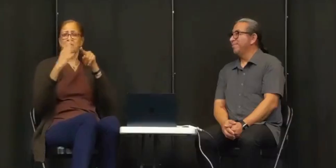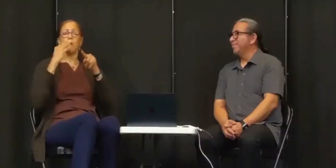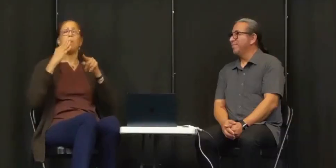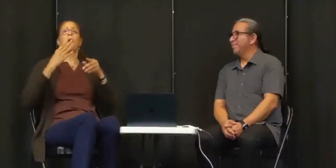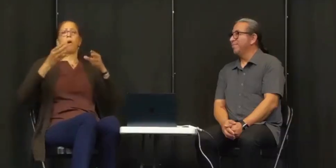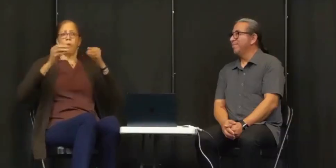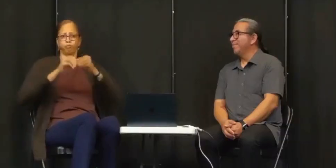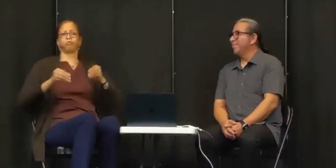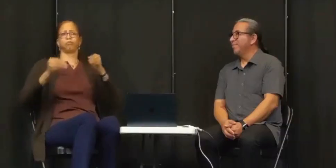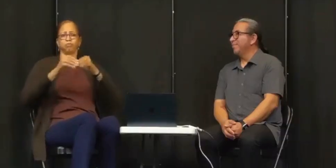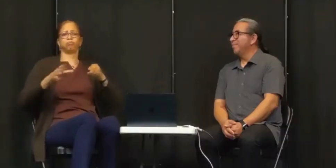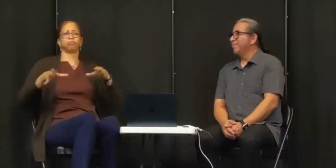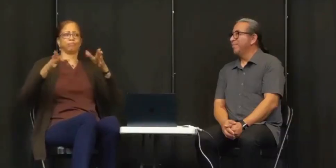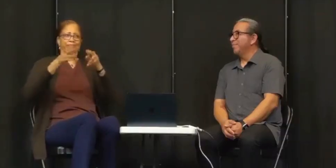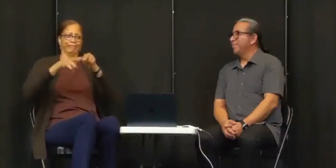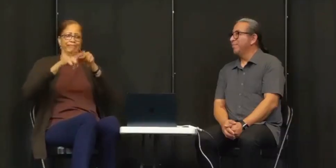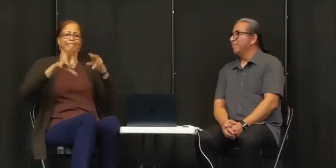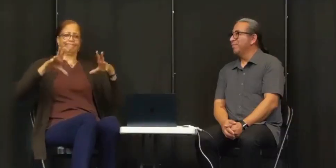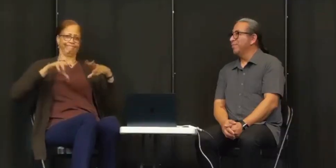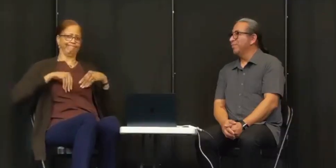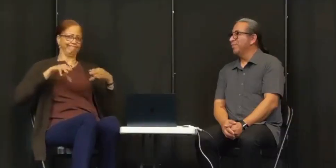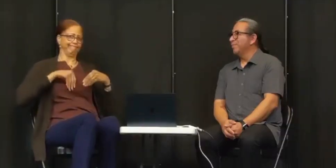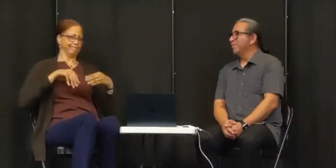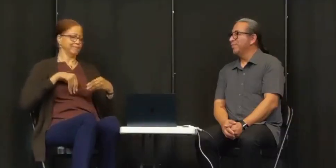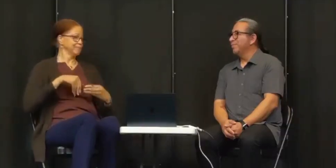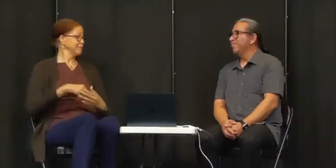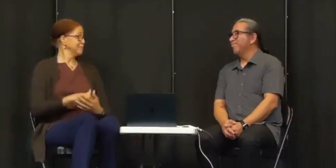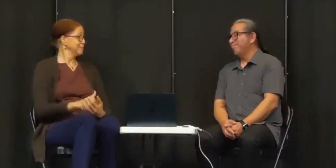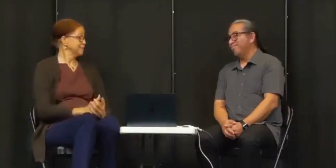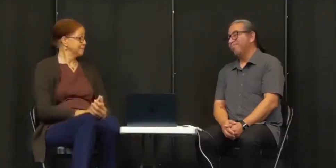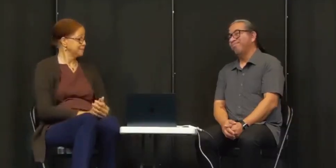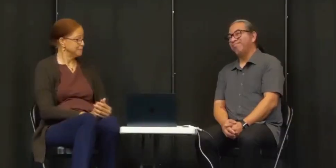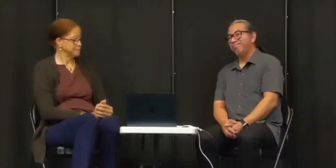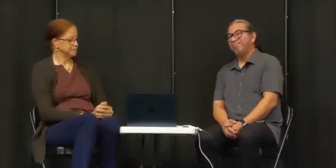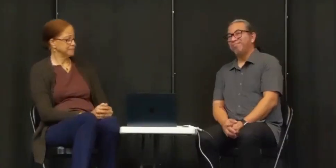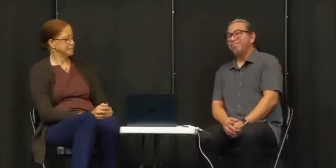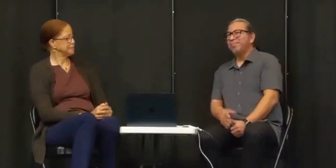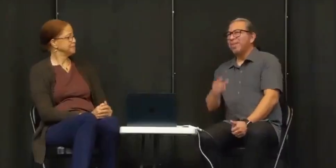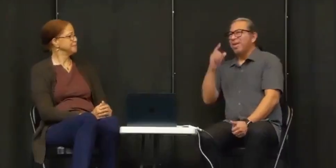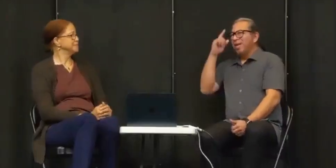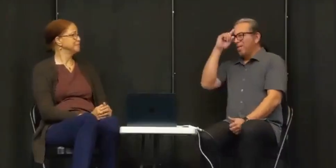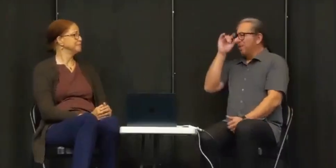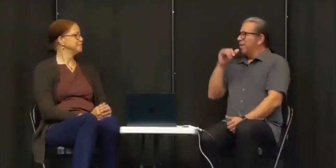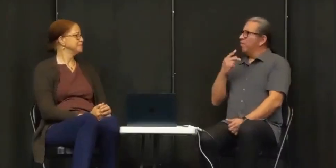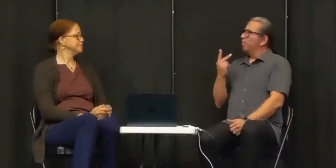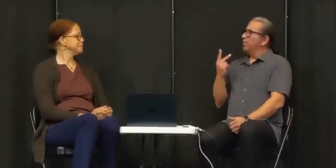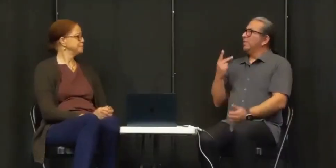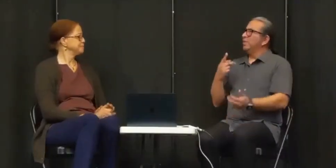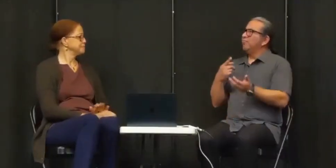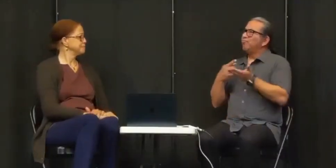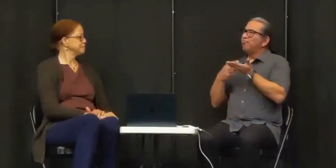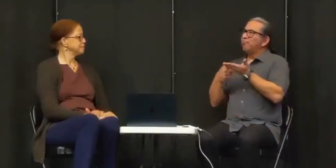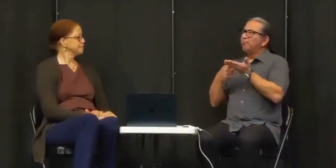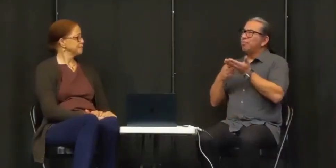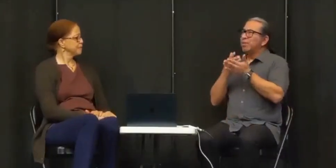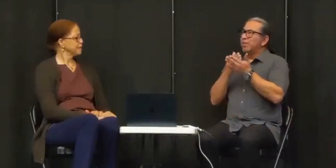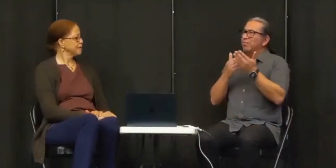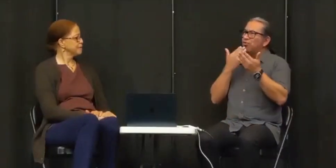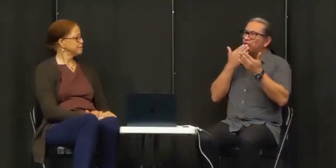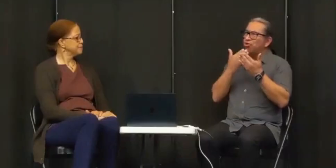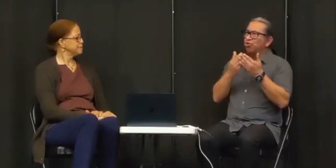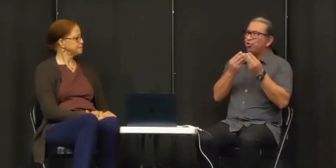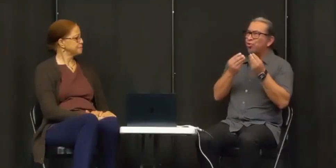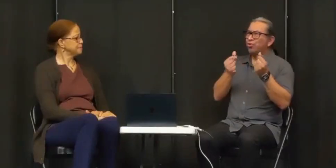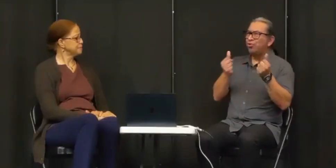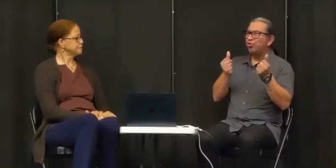just give the family a positive experience so that they will, you know, invite that person back again. I think that we've